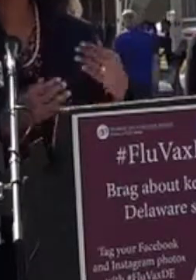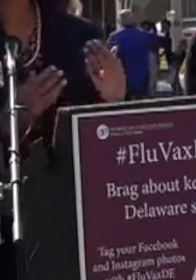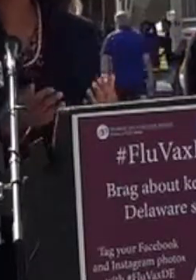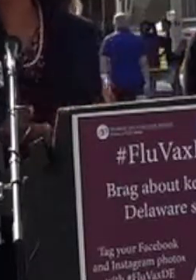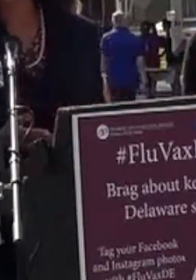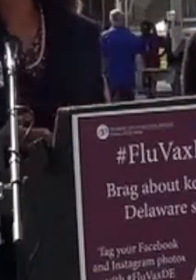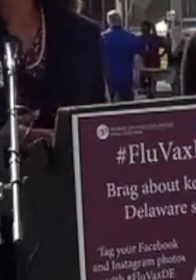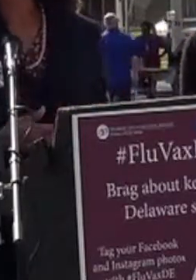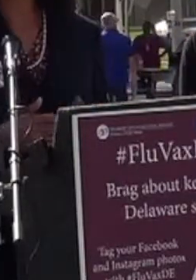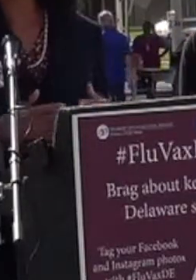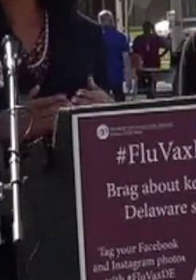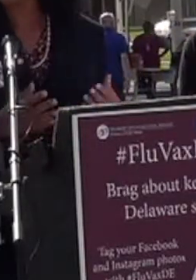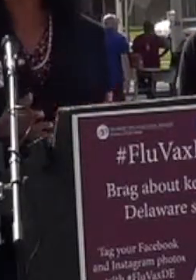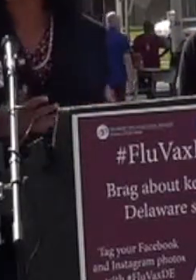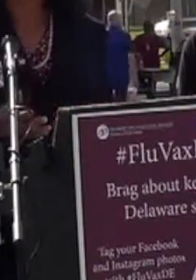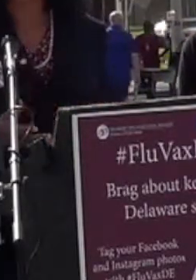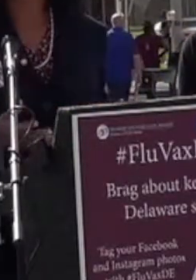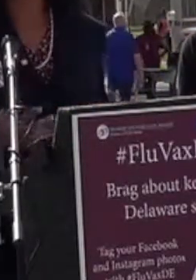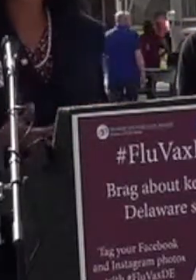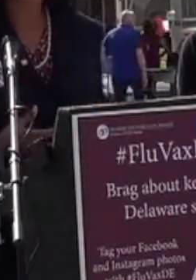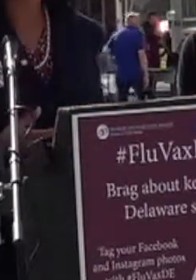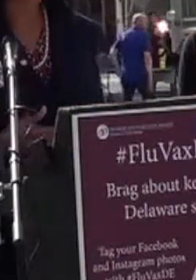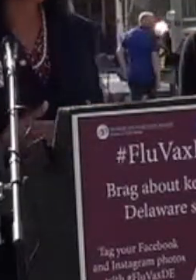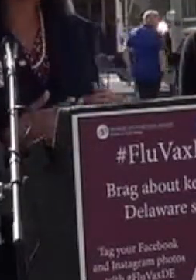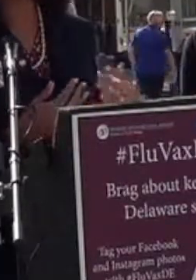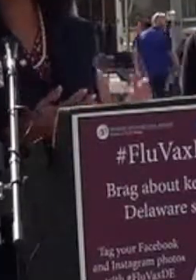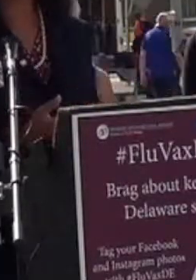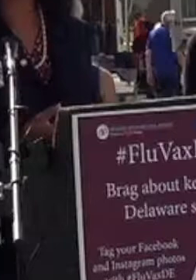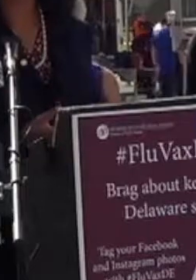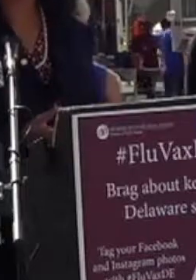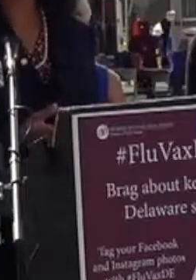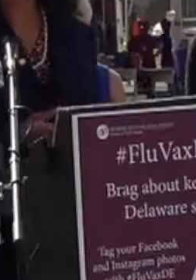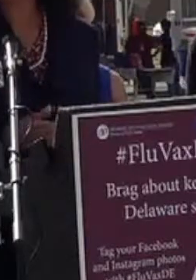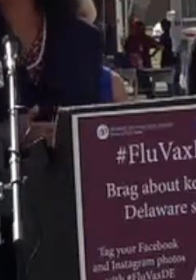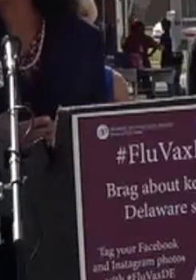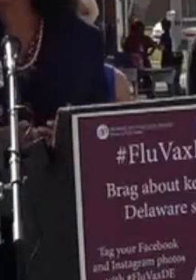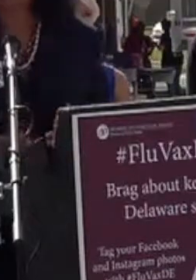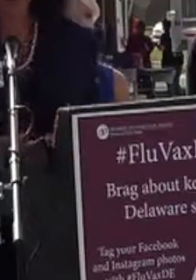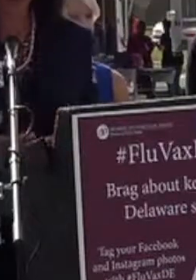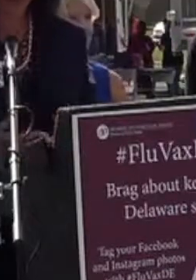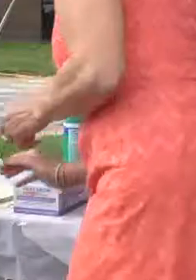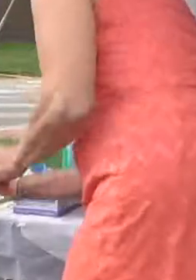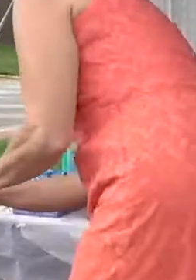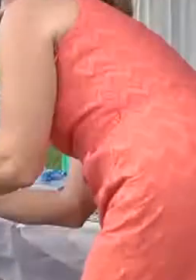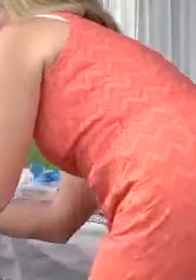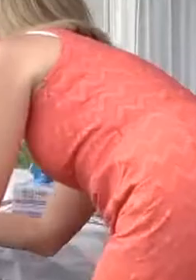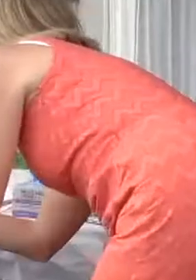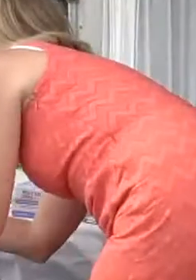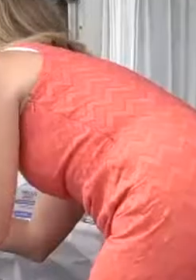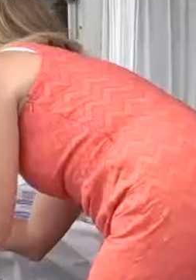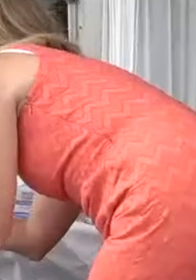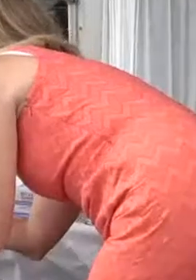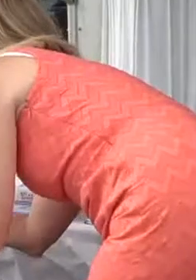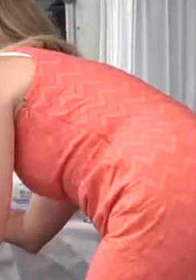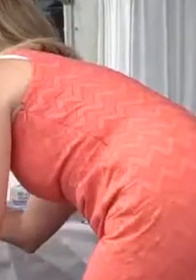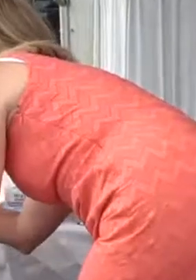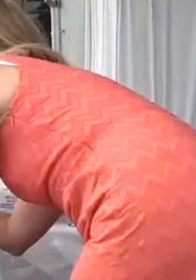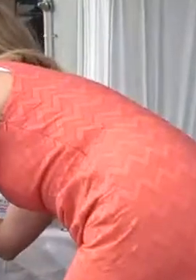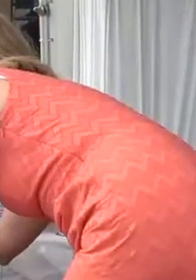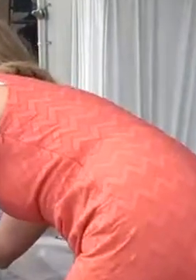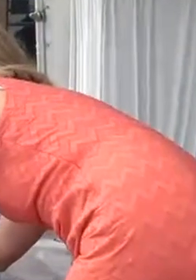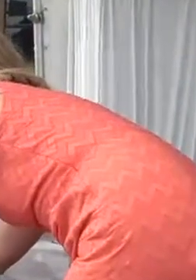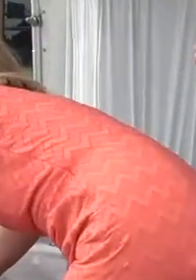not only protects you, but it protects the others around you, including those who work with you or at home with you. It's really simple. If